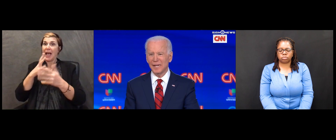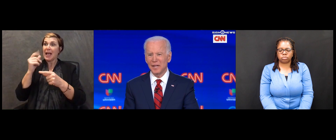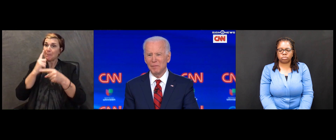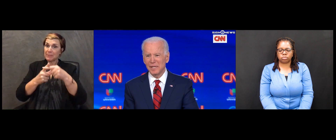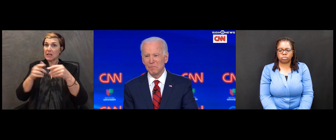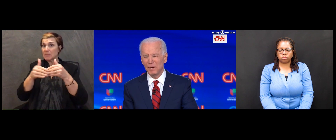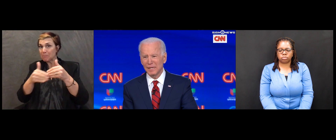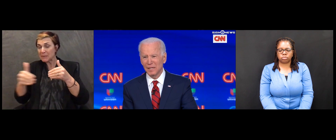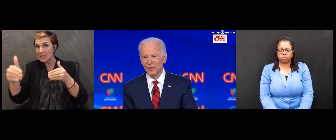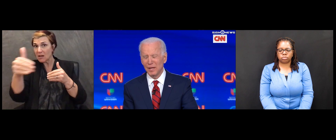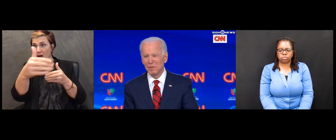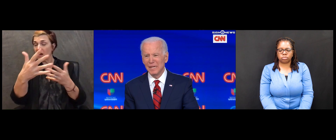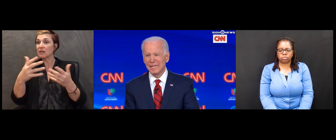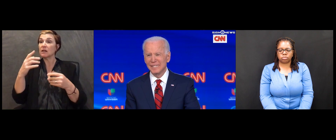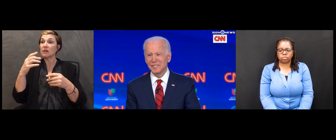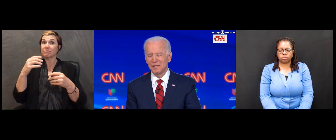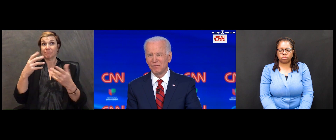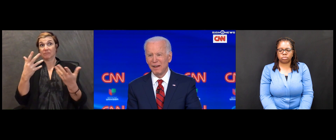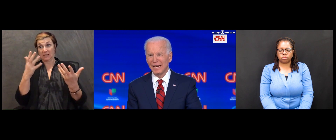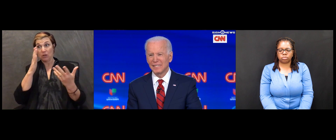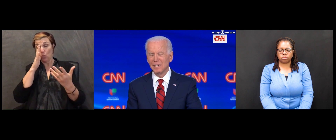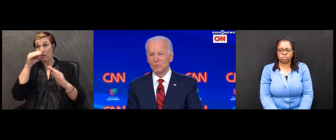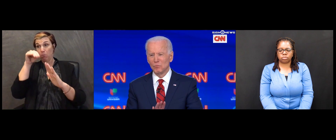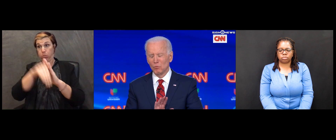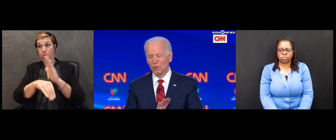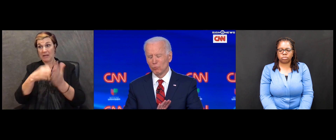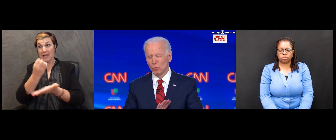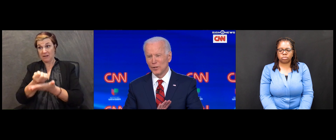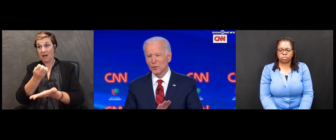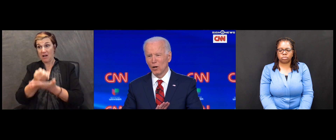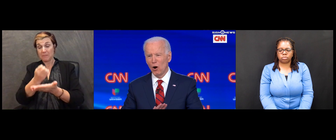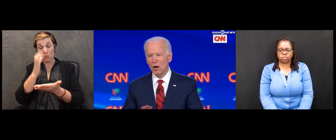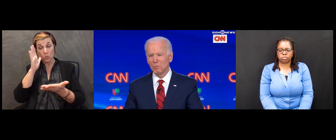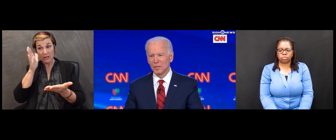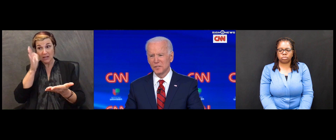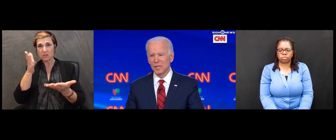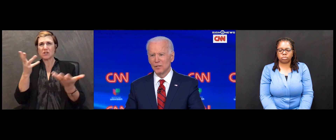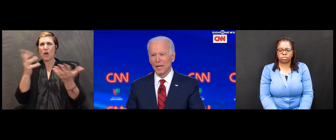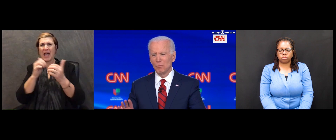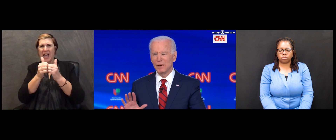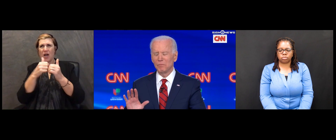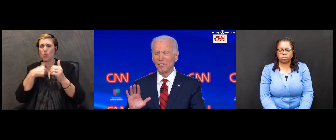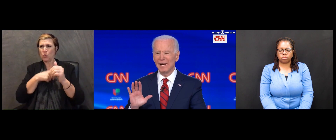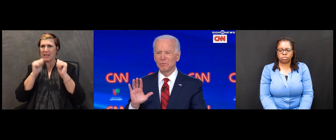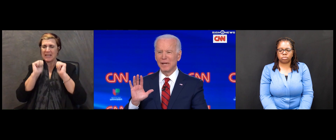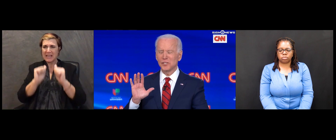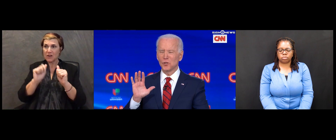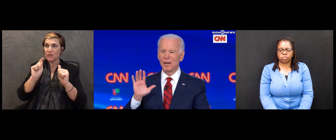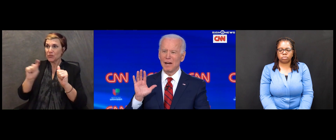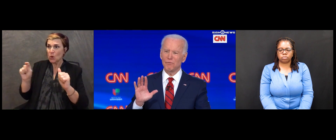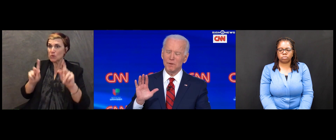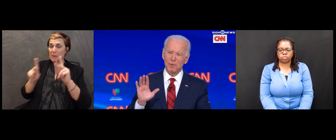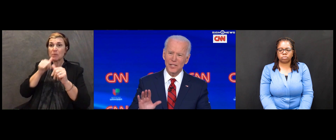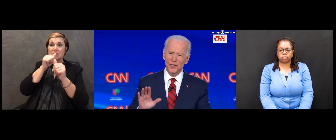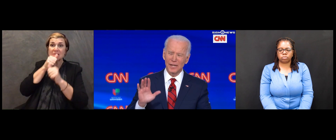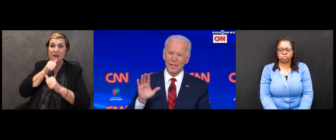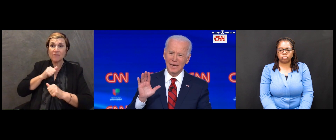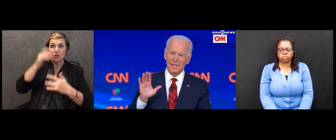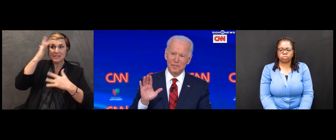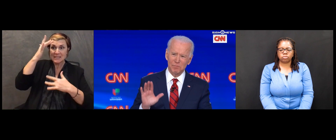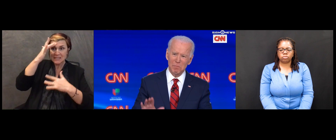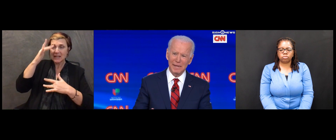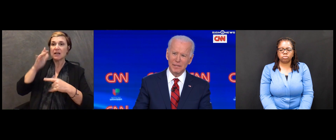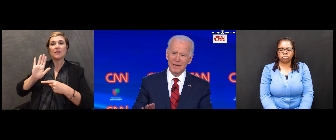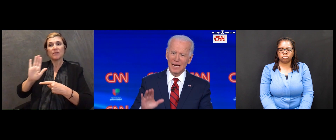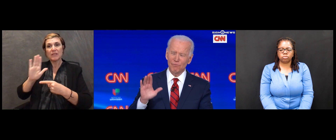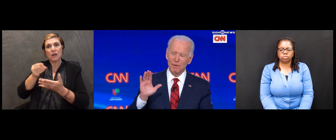that the economic impact on them is, in fact, rendered harmless, that we, in fact, make sure every paycheck